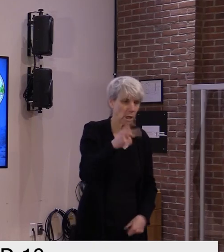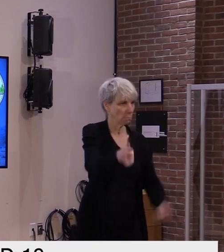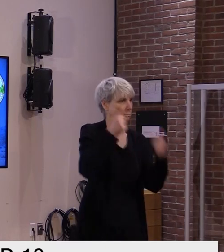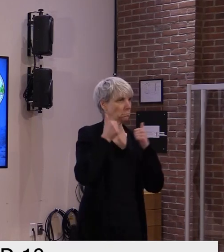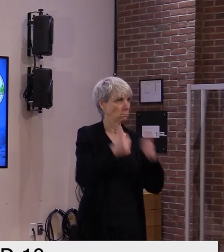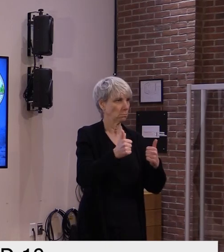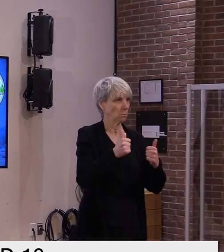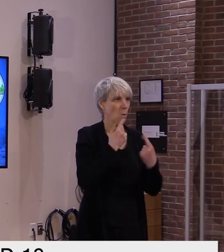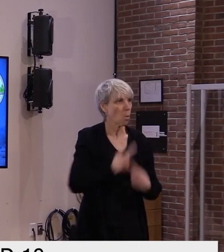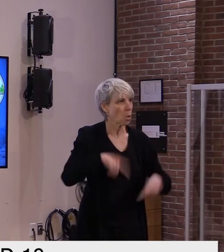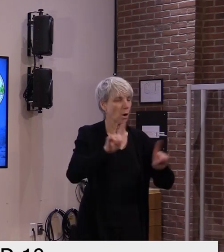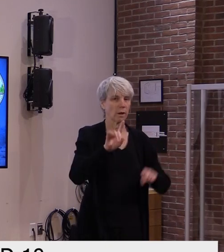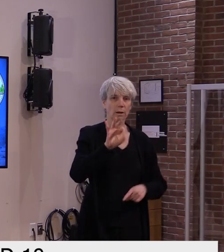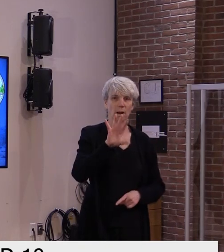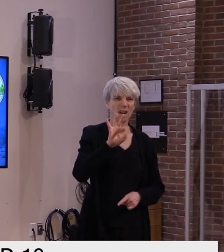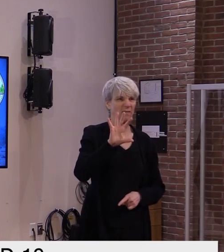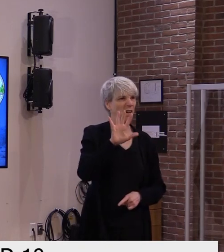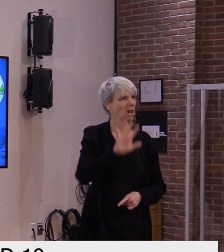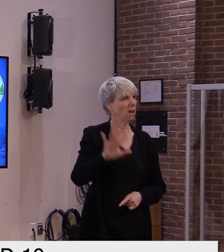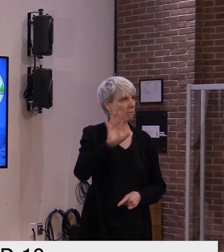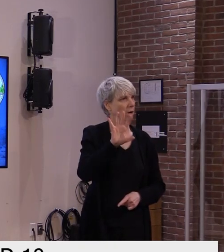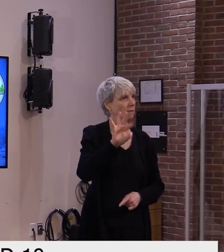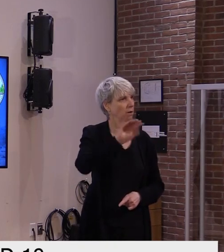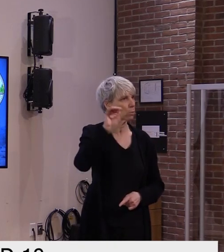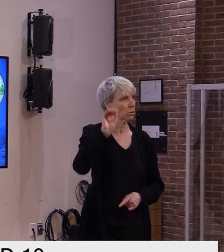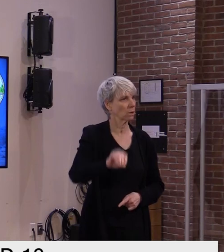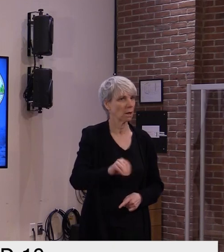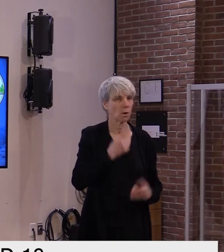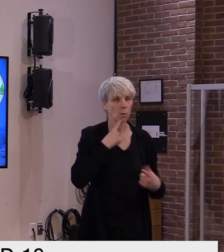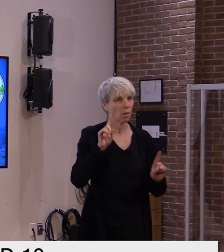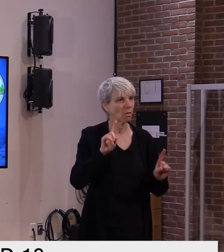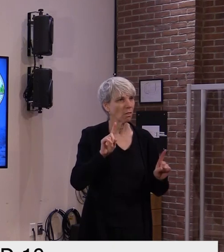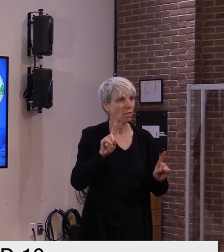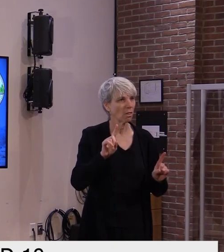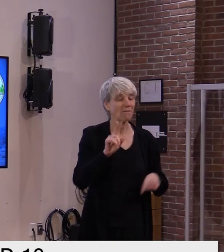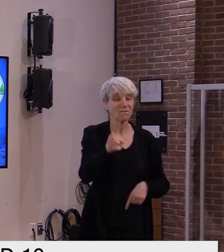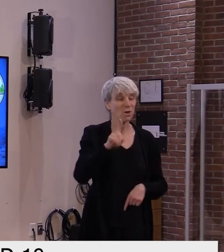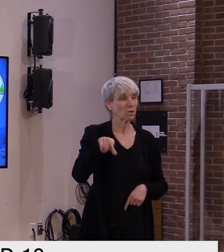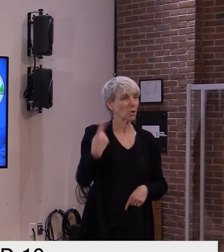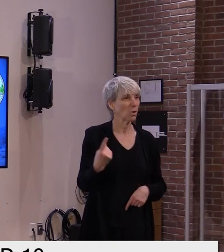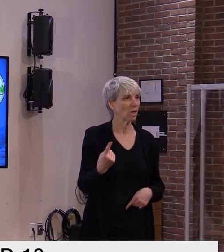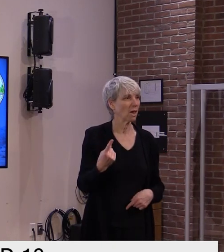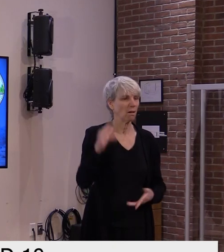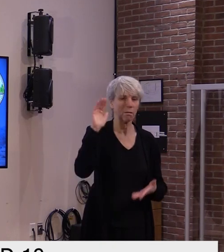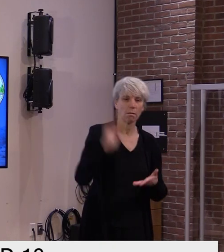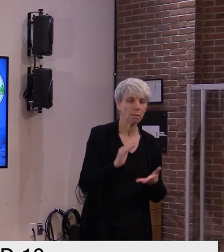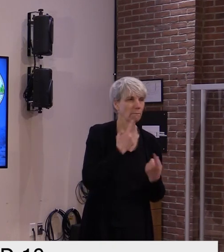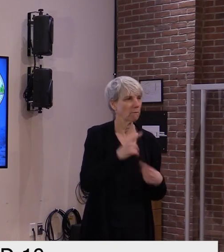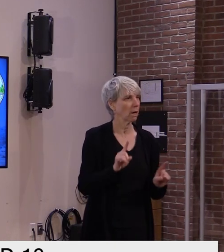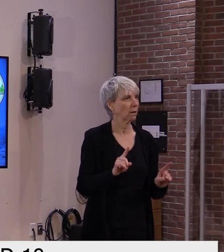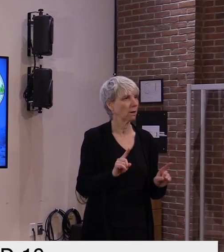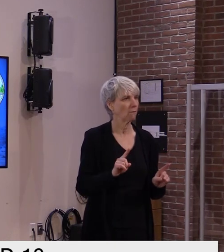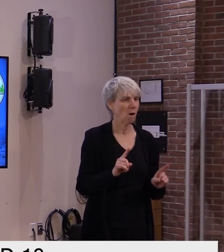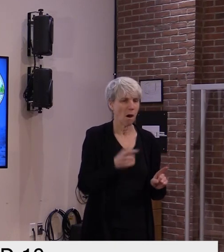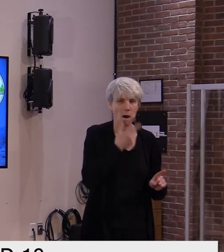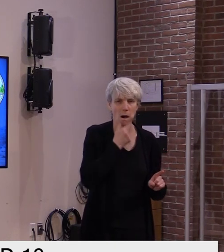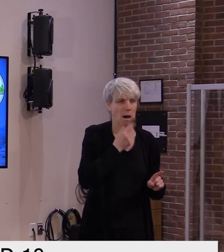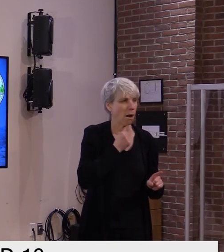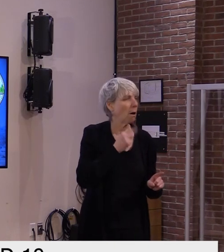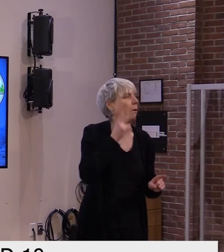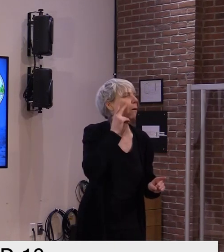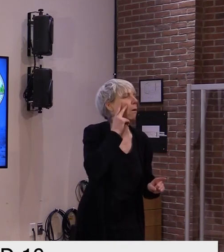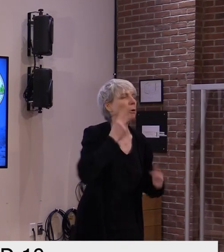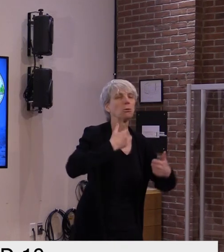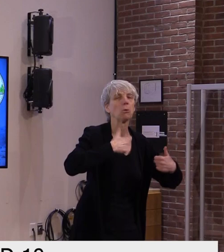we're using to use it in the first place and not be experimenting on the